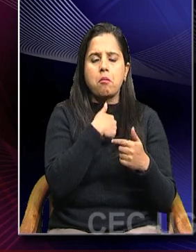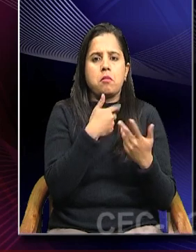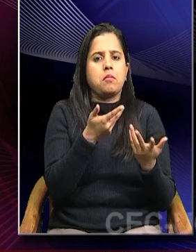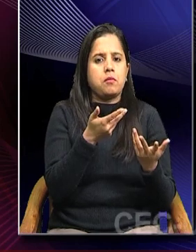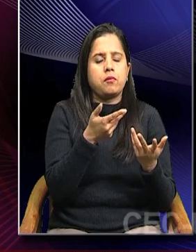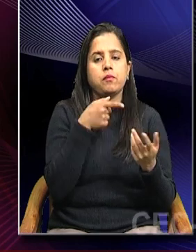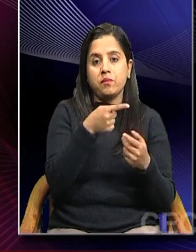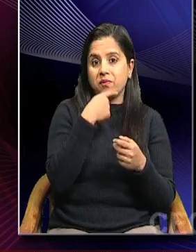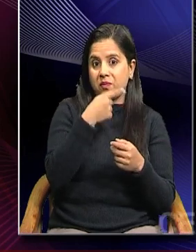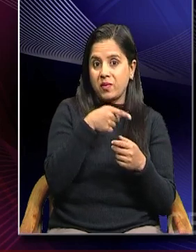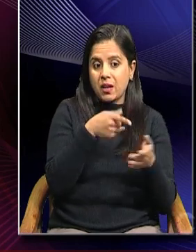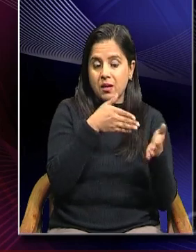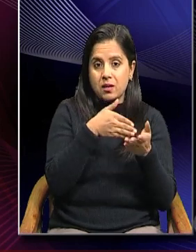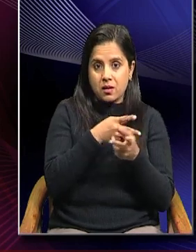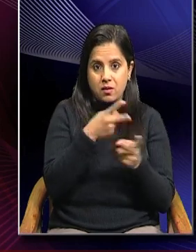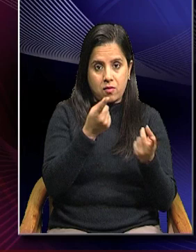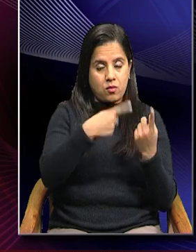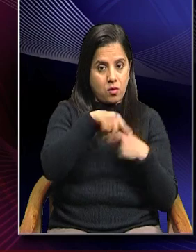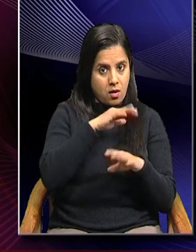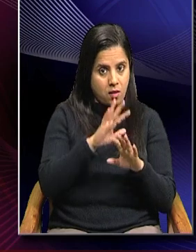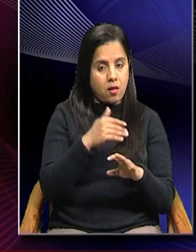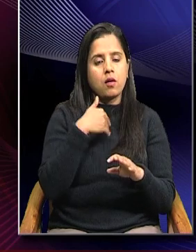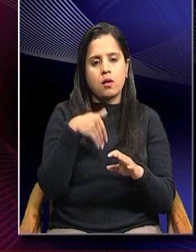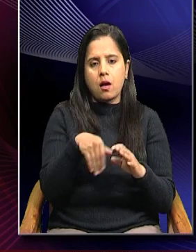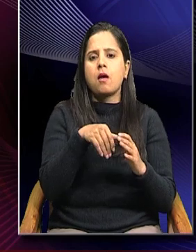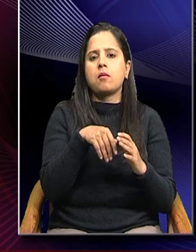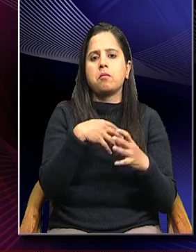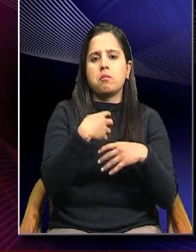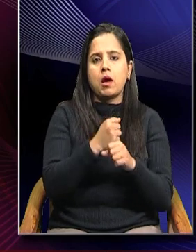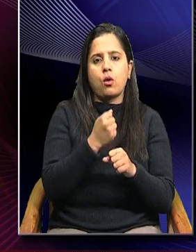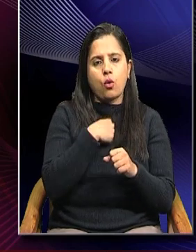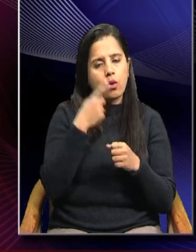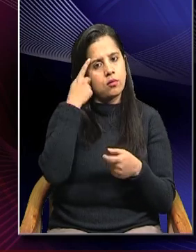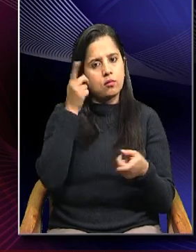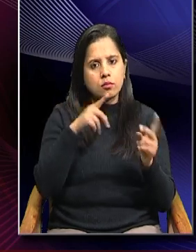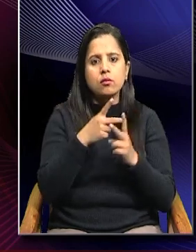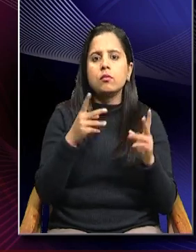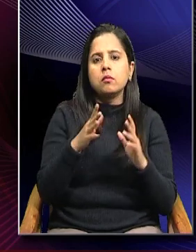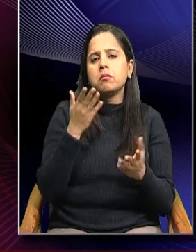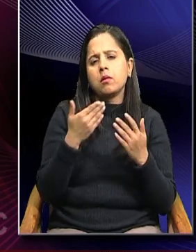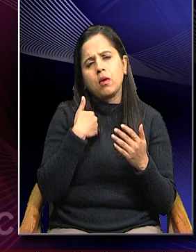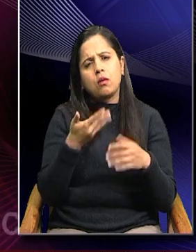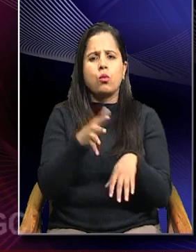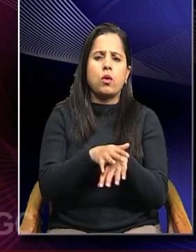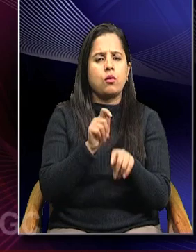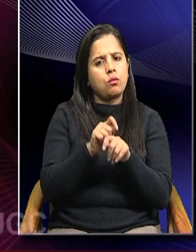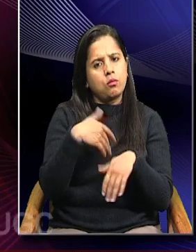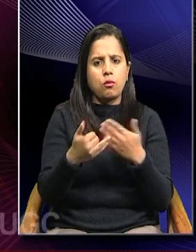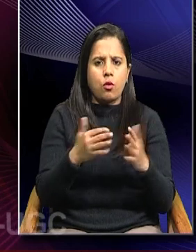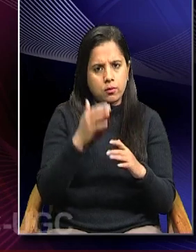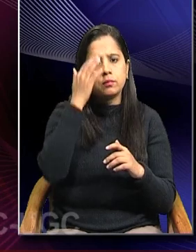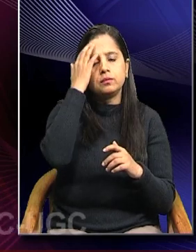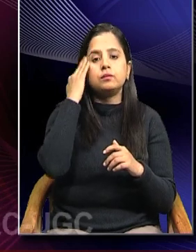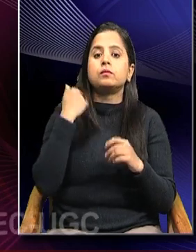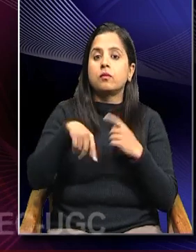So, according to those challenges, we are going to craft and draft our own strategies and we may implement it. So,